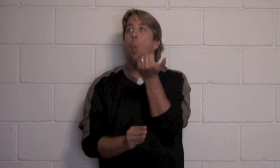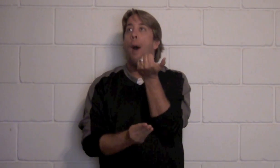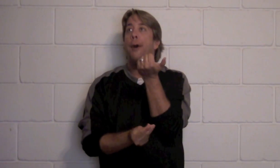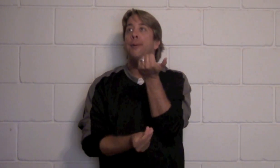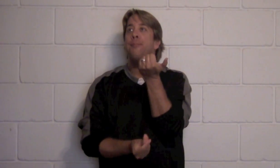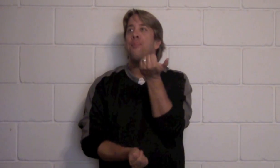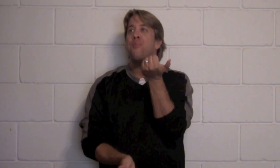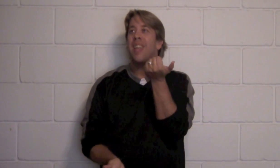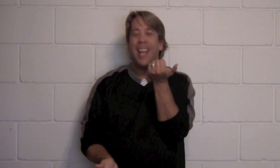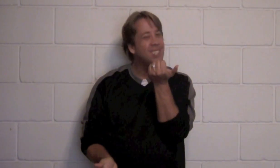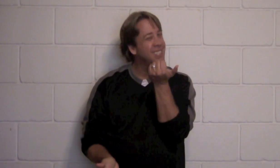fully.